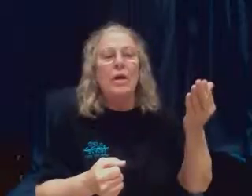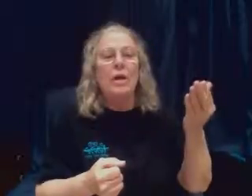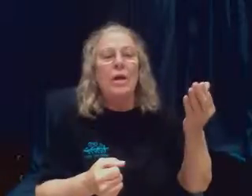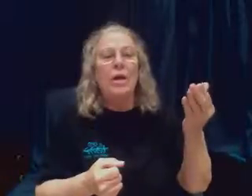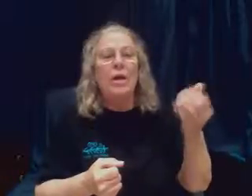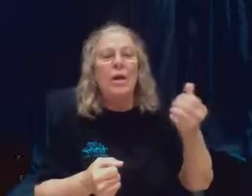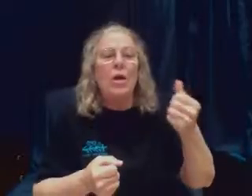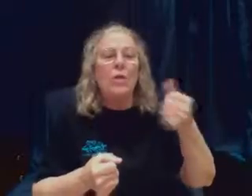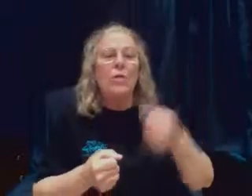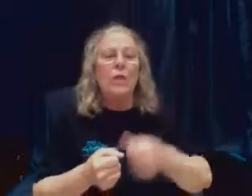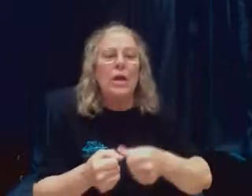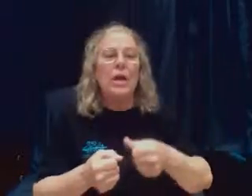thee,